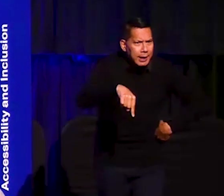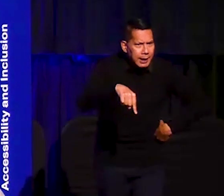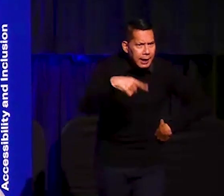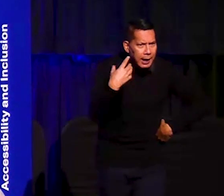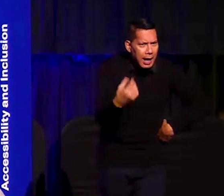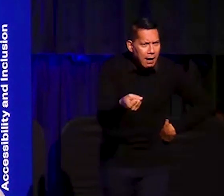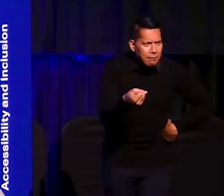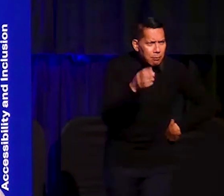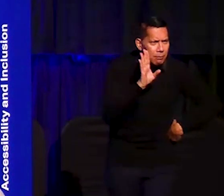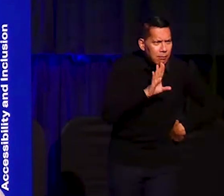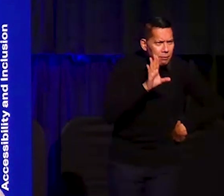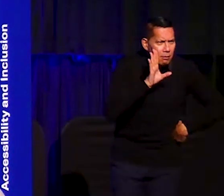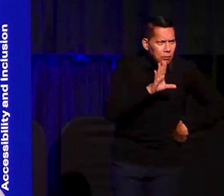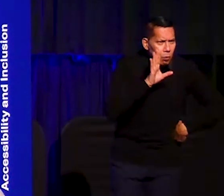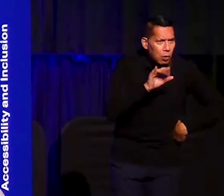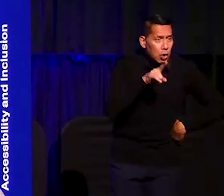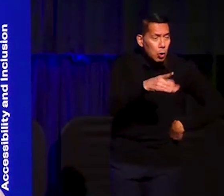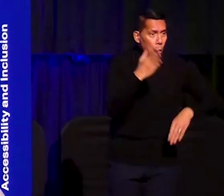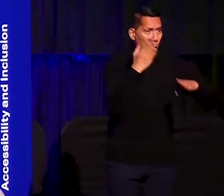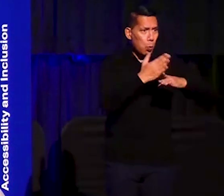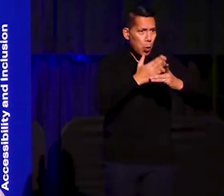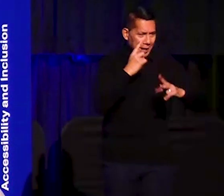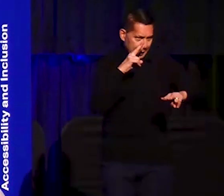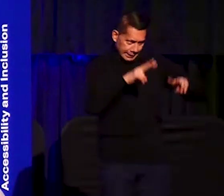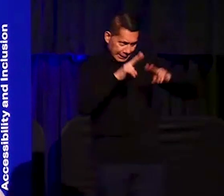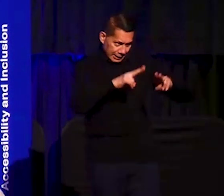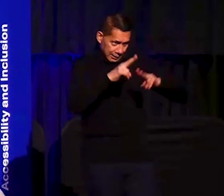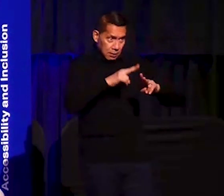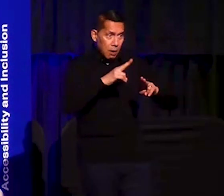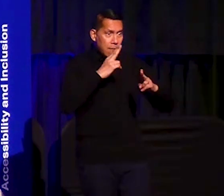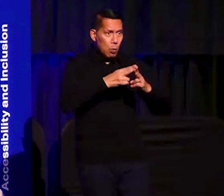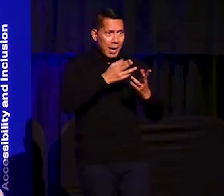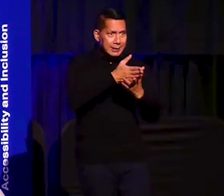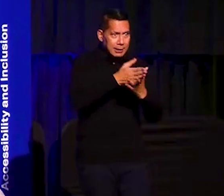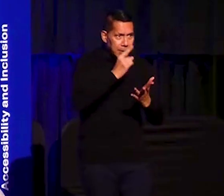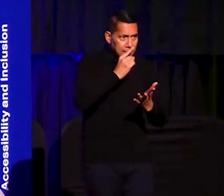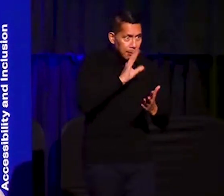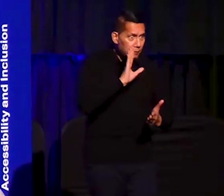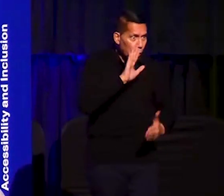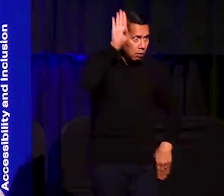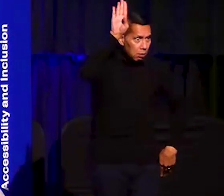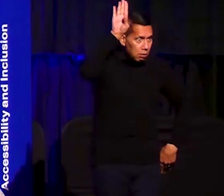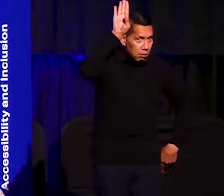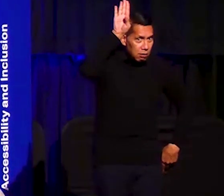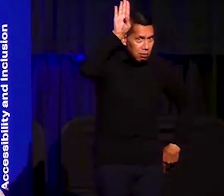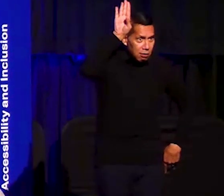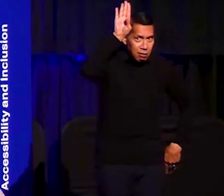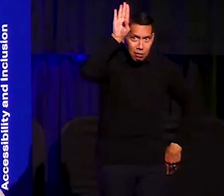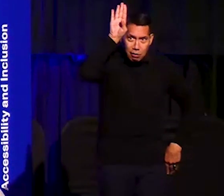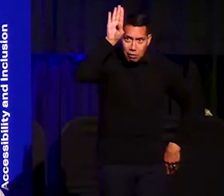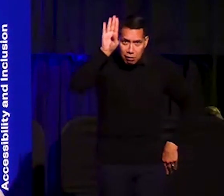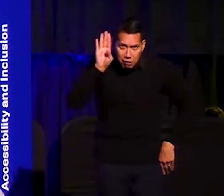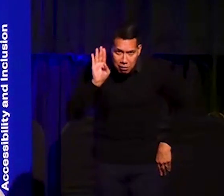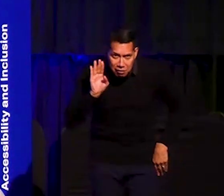today have had their work assessed or tested for accessibility? Hands up, or ask someone to raise their hand on